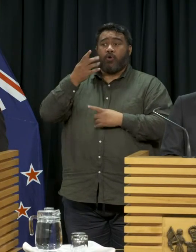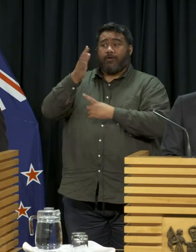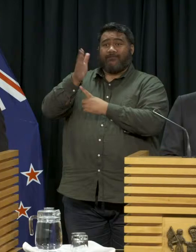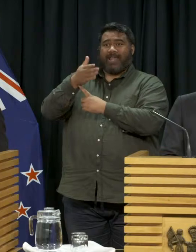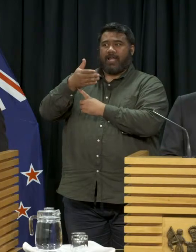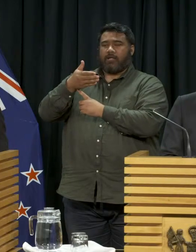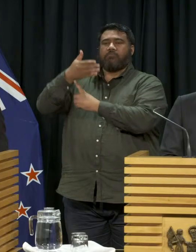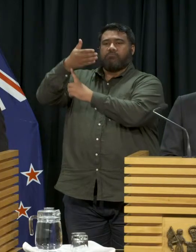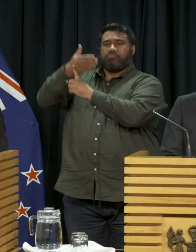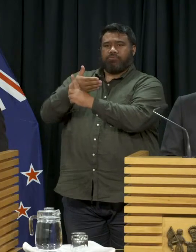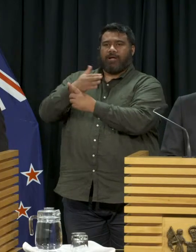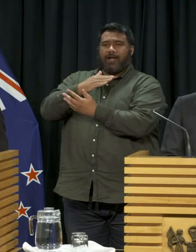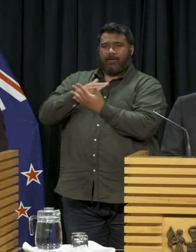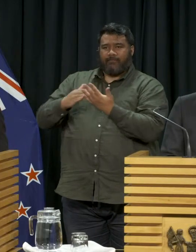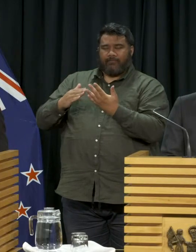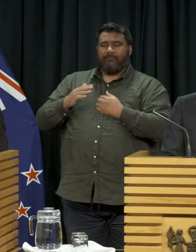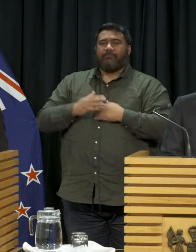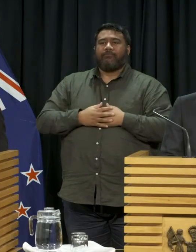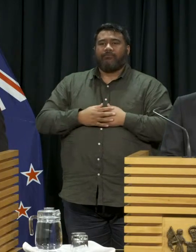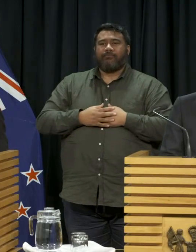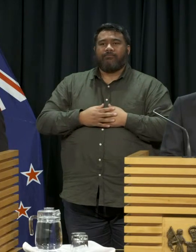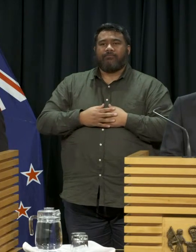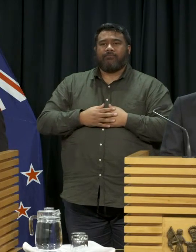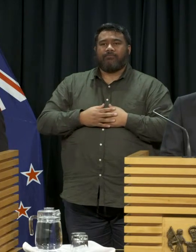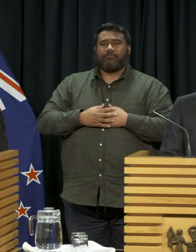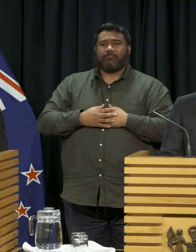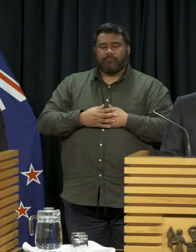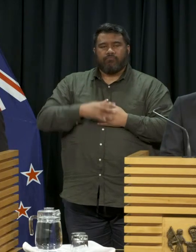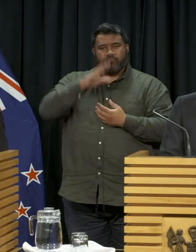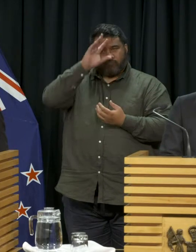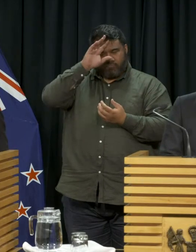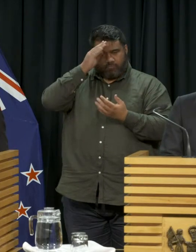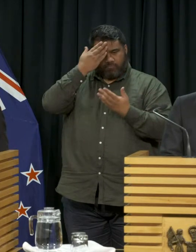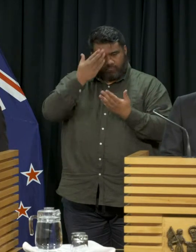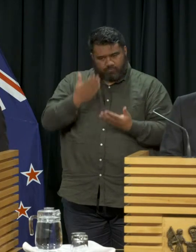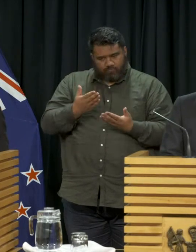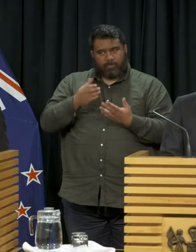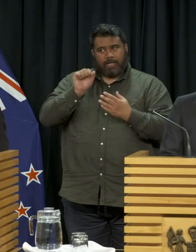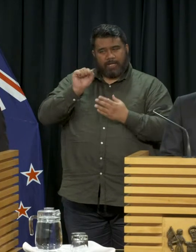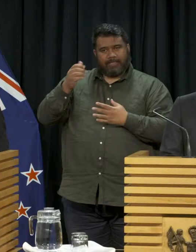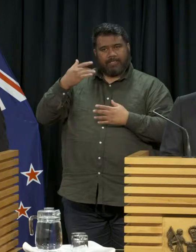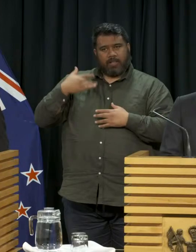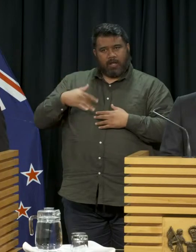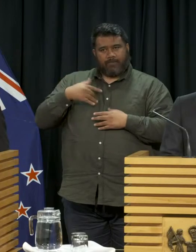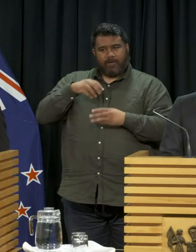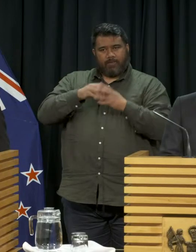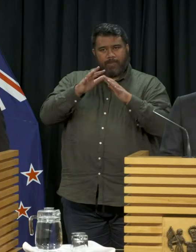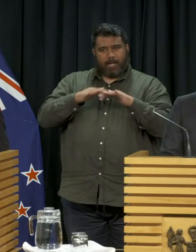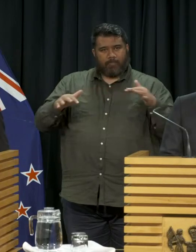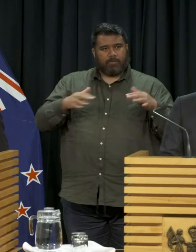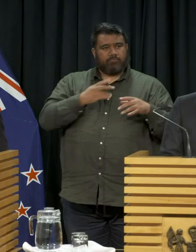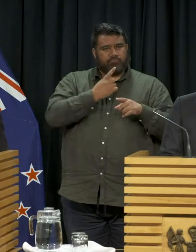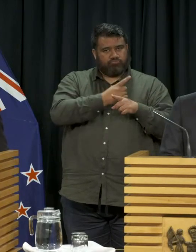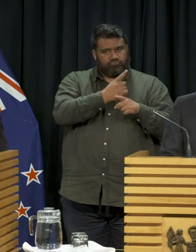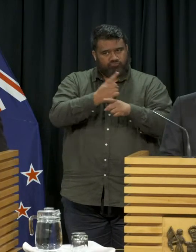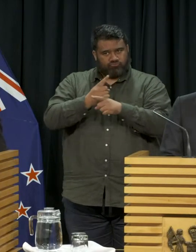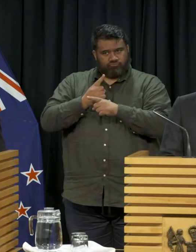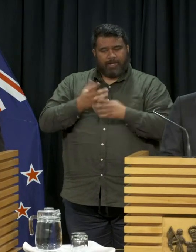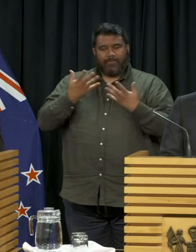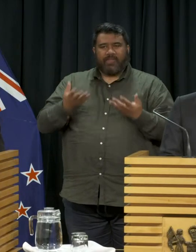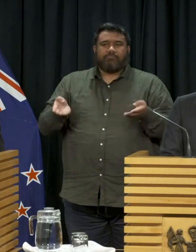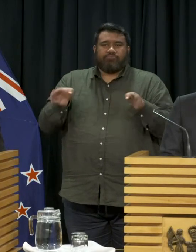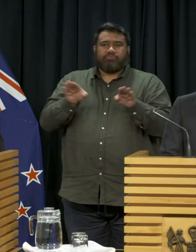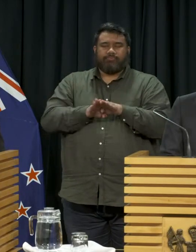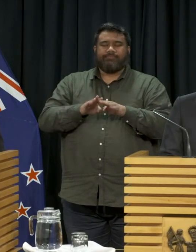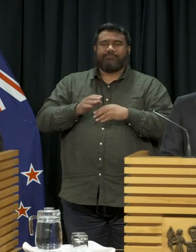for statements from party leaders acknowledging the life of His Royal Highness. It will then adjourn for the day. Flags will also be flown